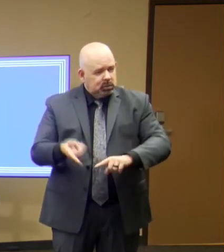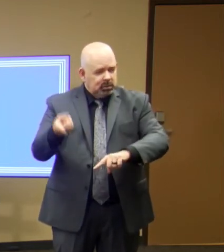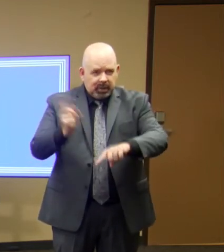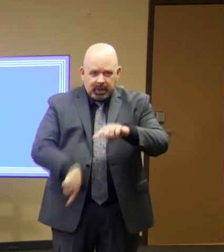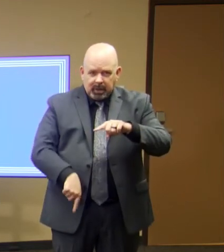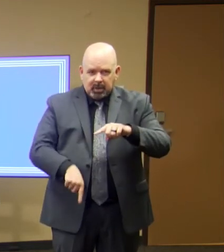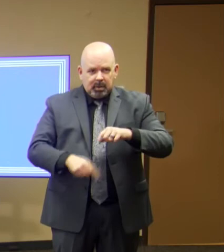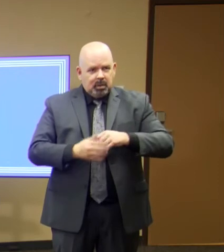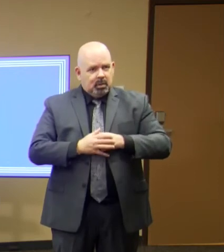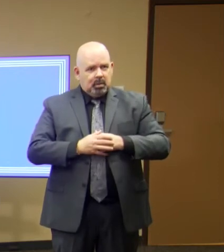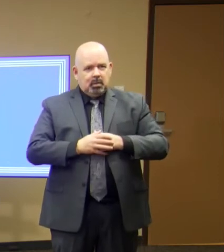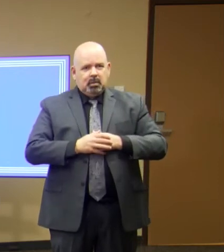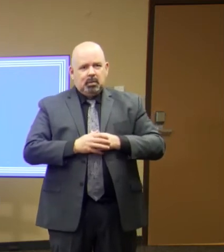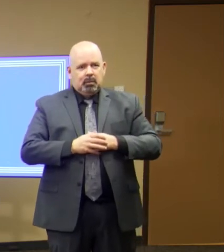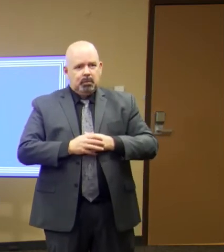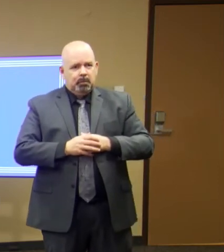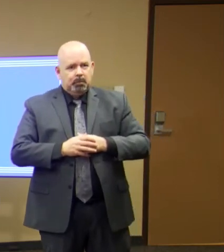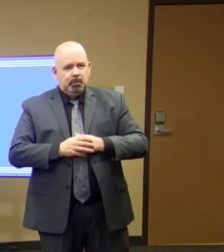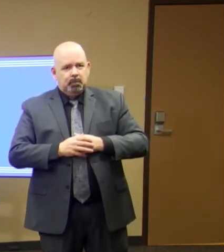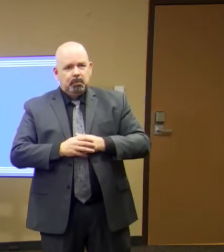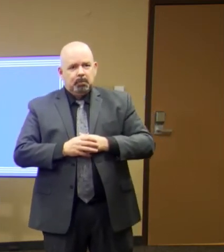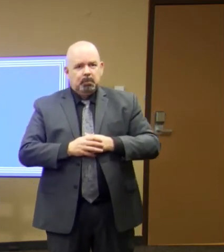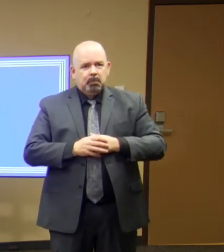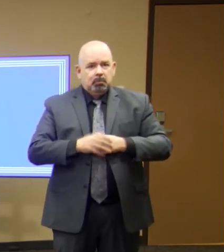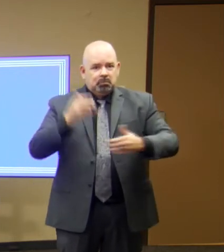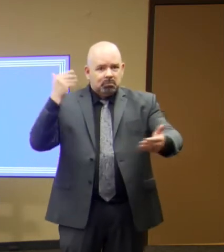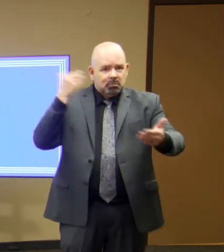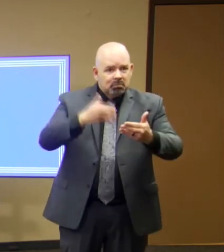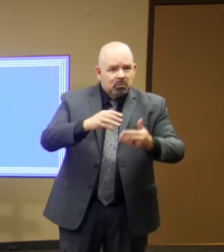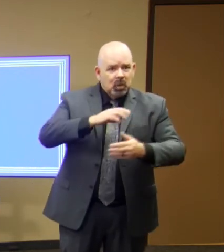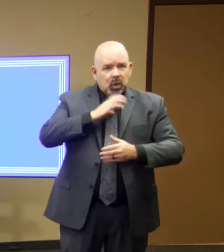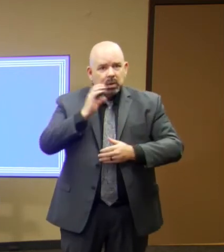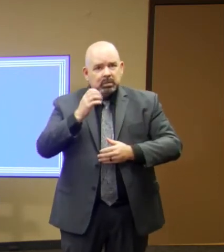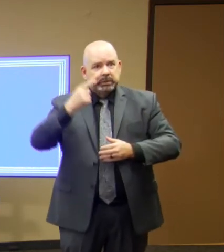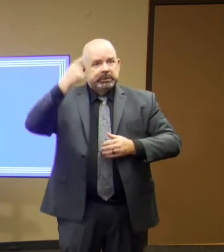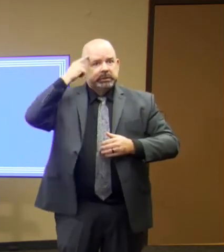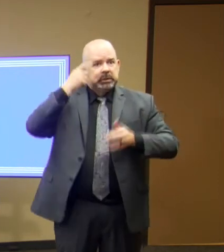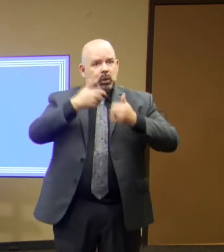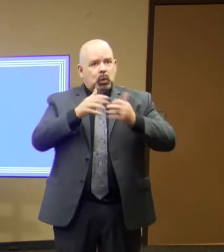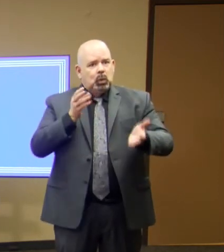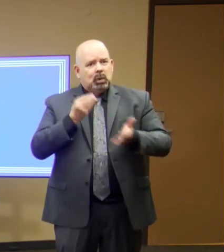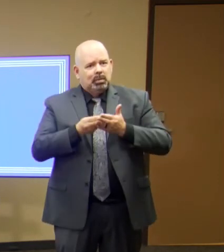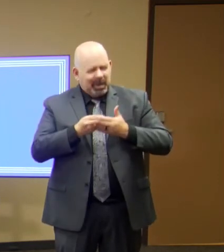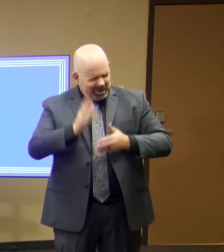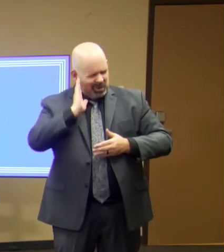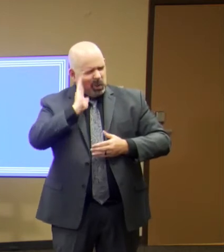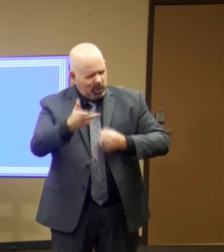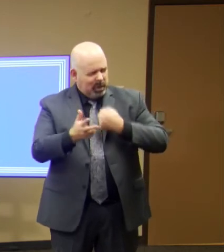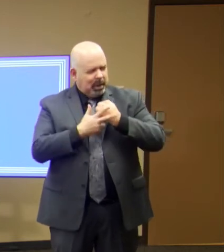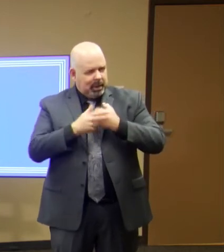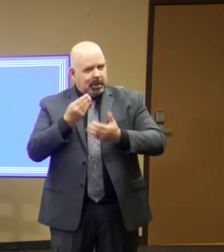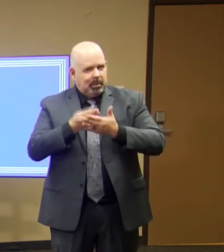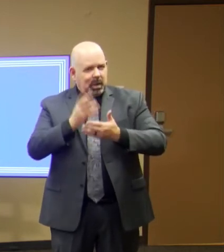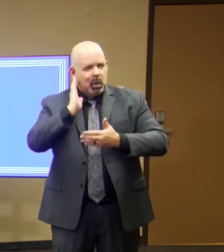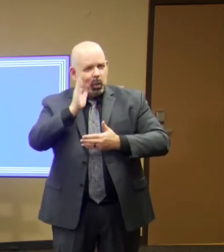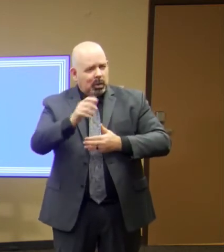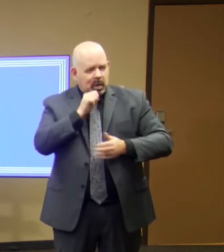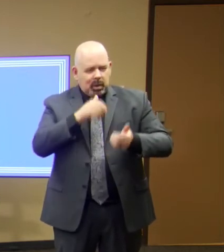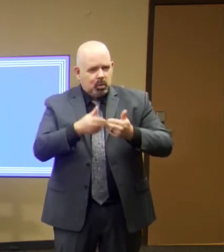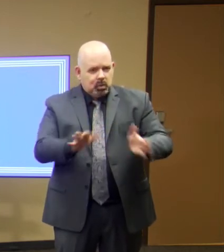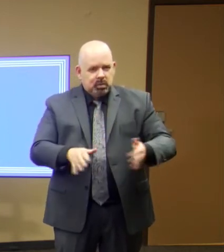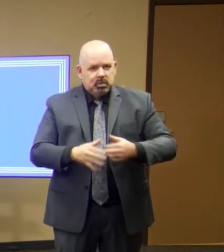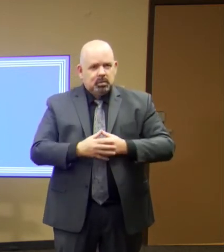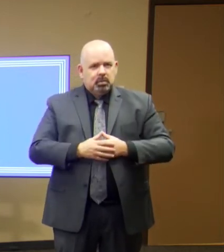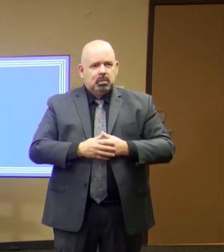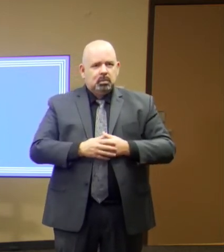Thanksgiving. There's very much a concern that when you get everybody together, they don't listen to what we talked about today, you jumble them